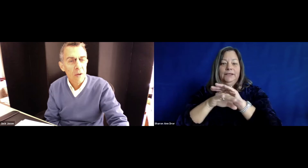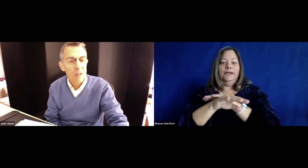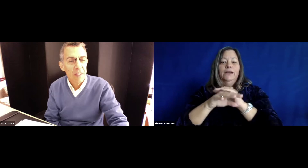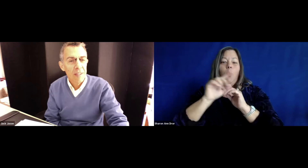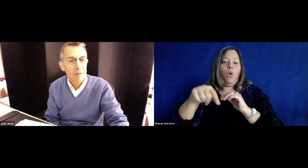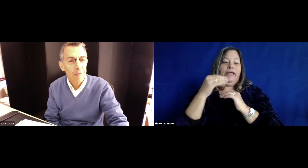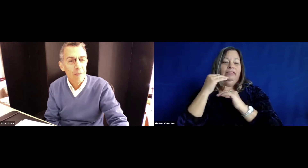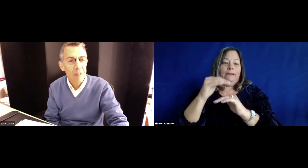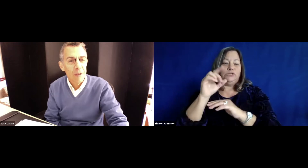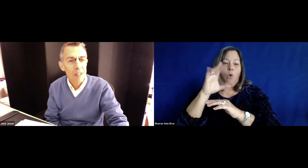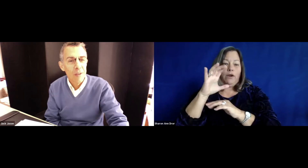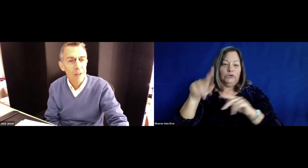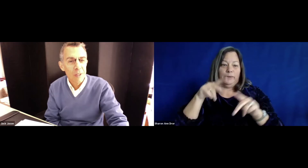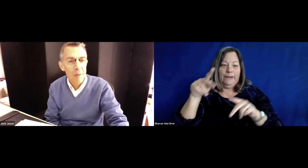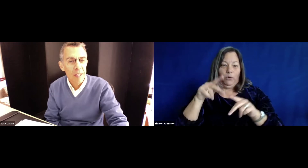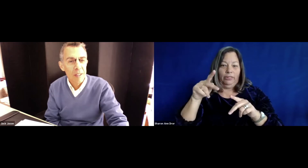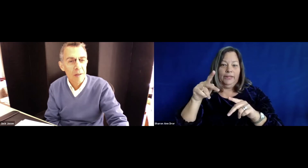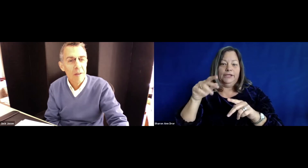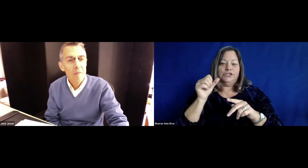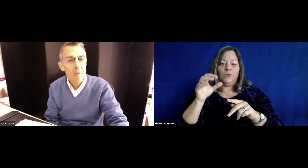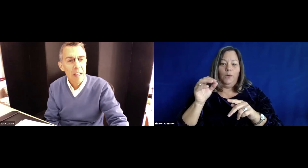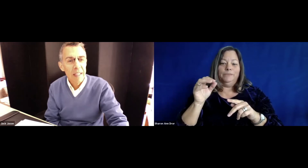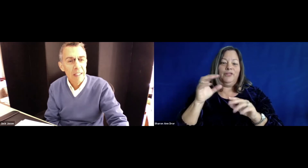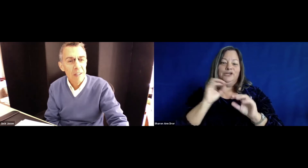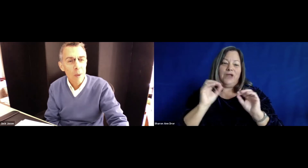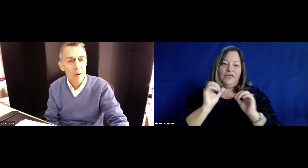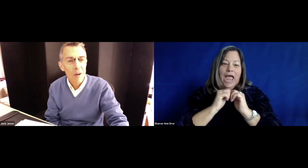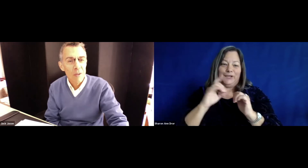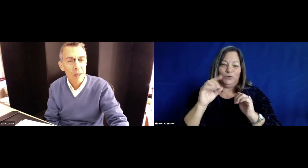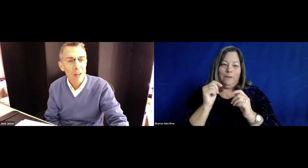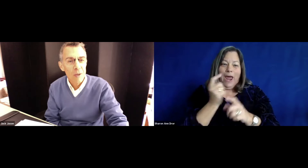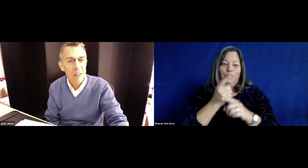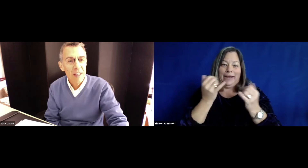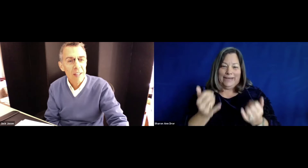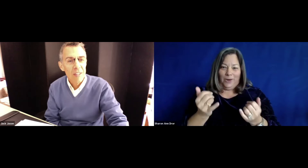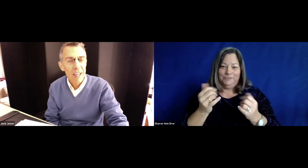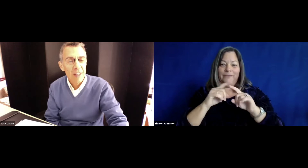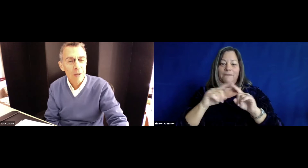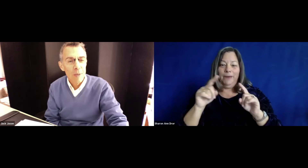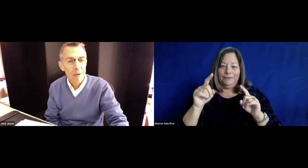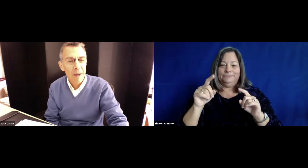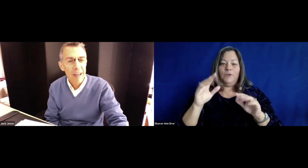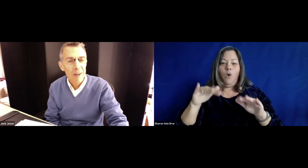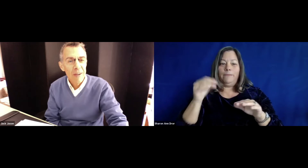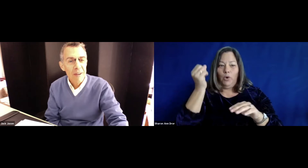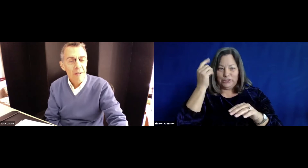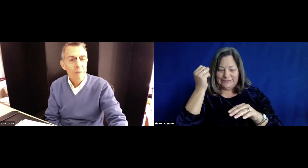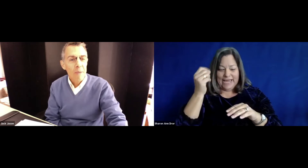in individuals coming into the meeting, to the webinar. There's only 100. There's nothing I can do about that right now, but hopefully